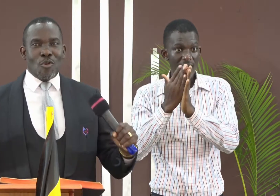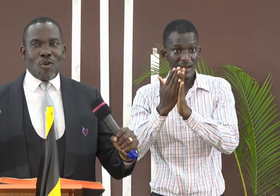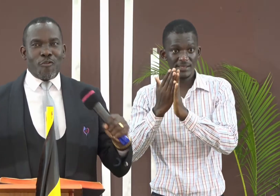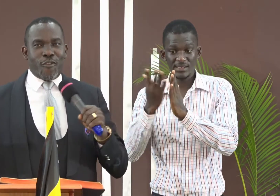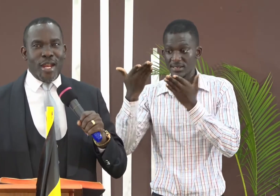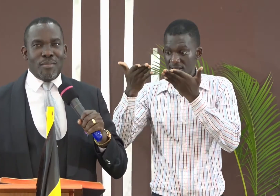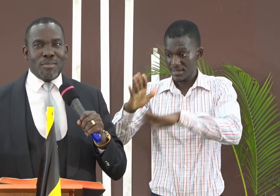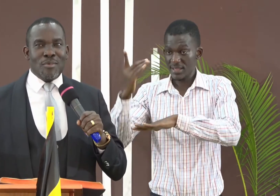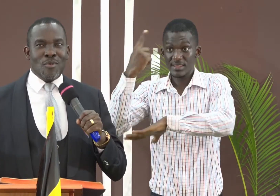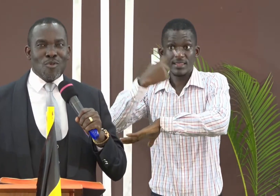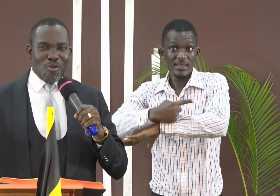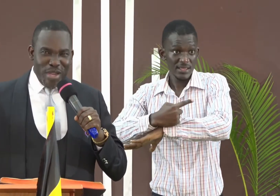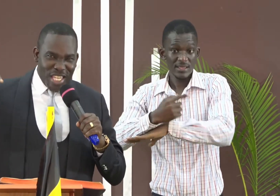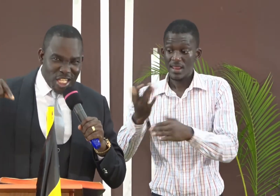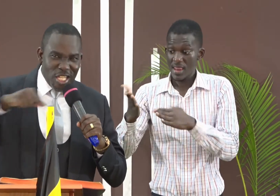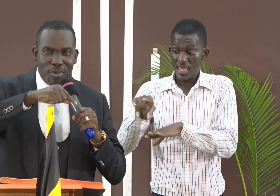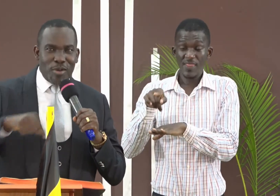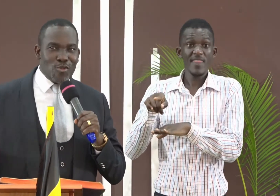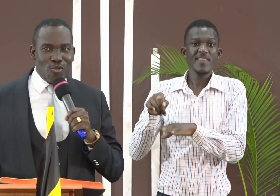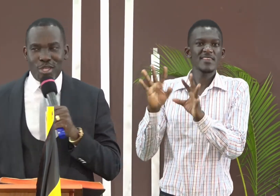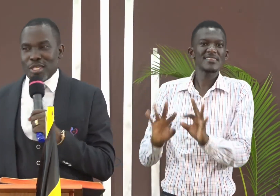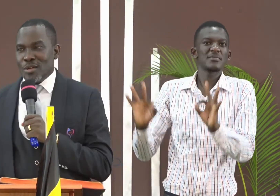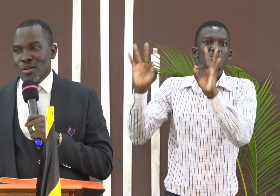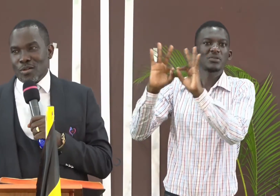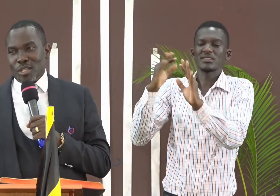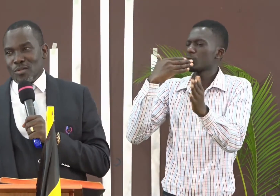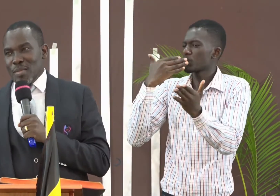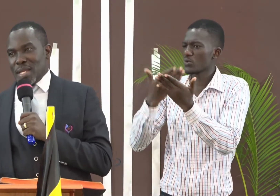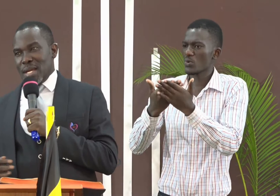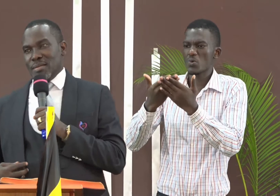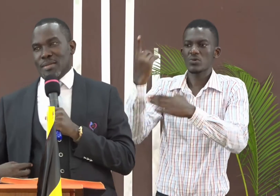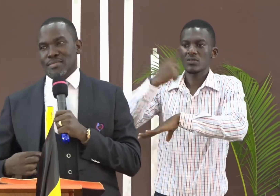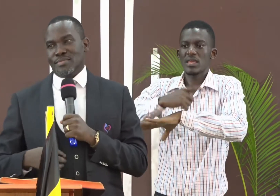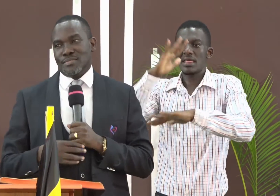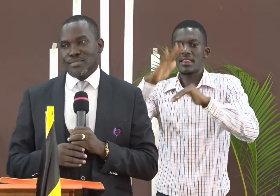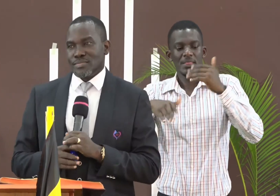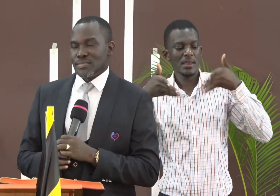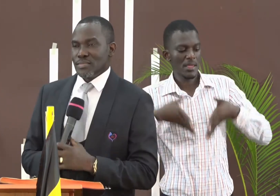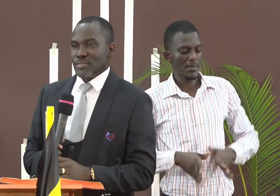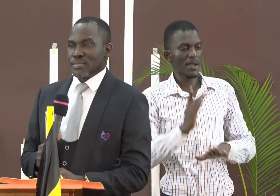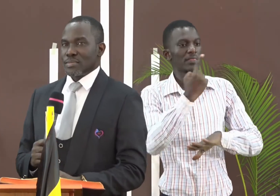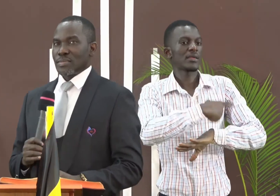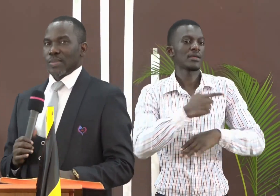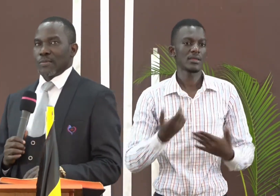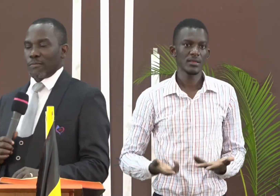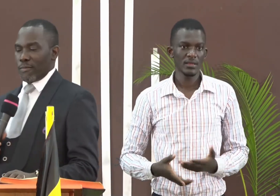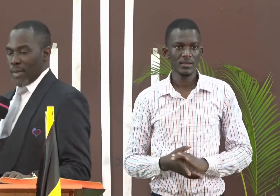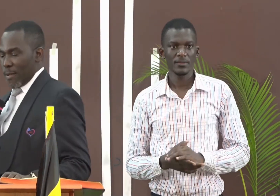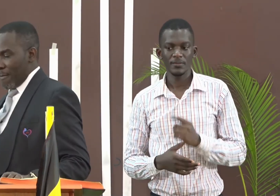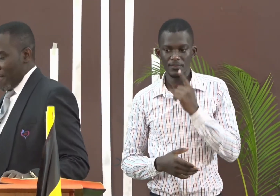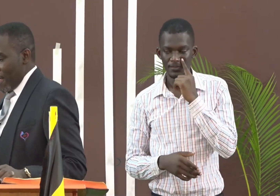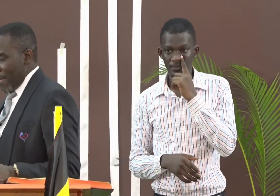n'olw'okufiiramu, olw'okufiiramu lwe lw'ekitiibwa lwe lulungi okusinga olw'amazaalibwa. He says the day of death is